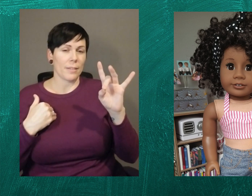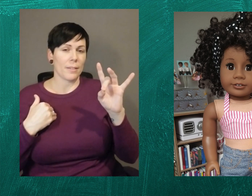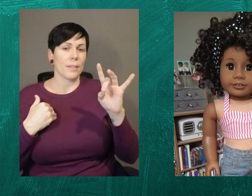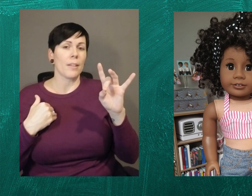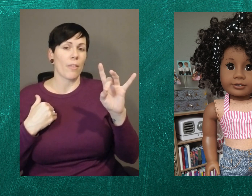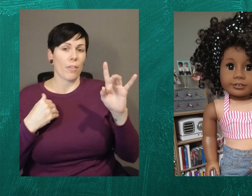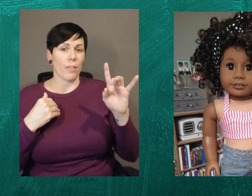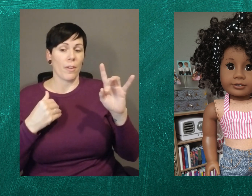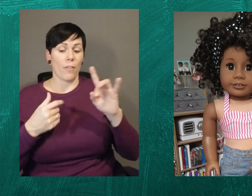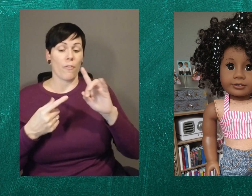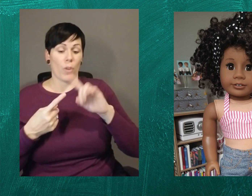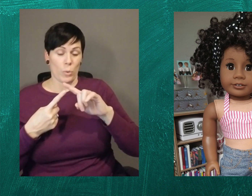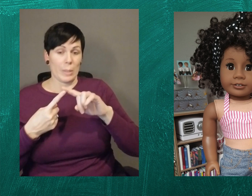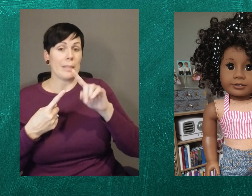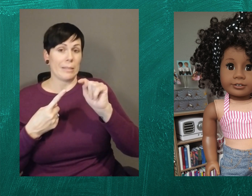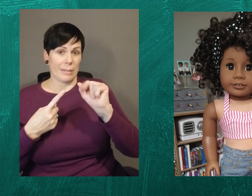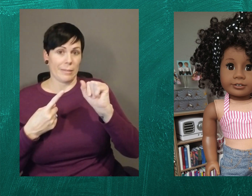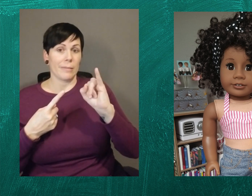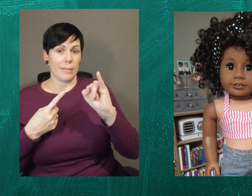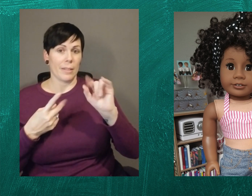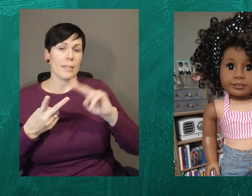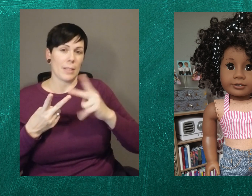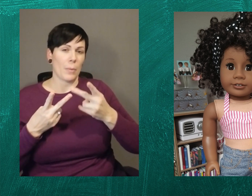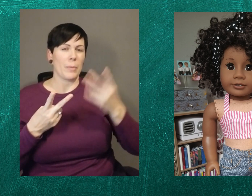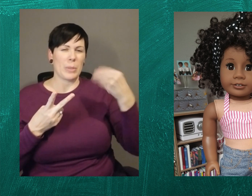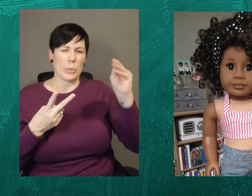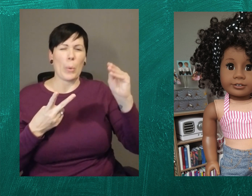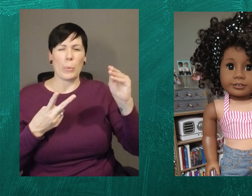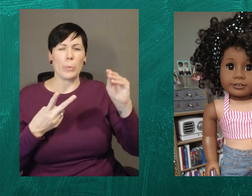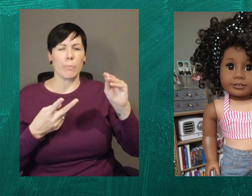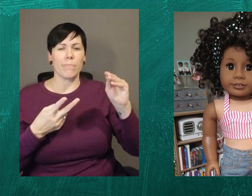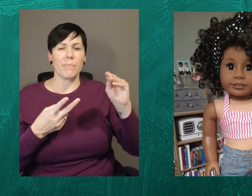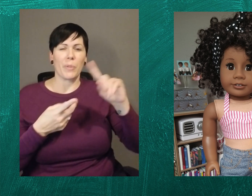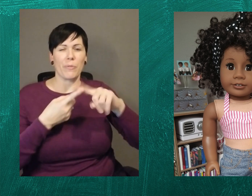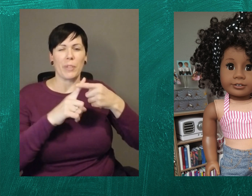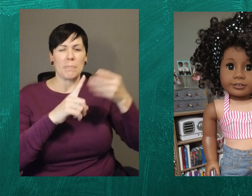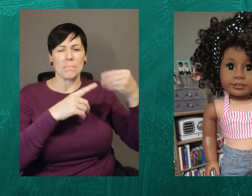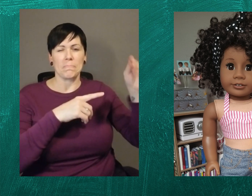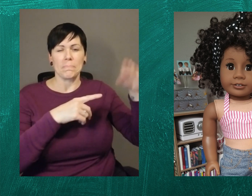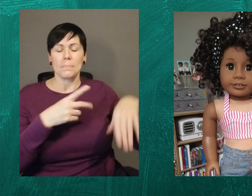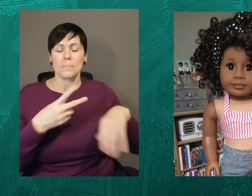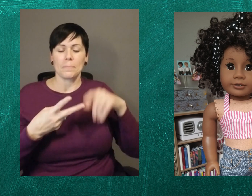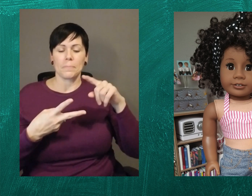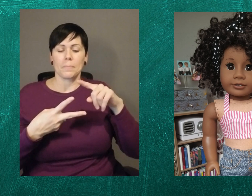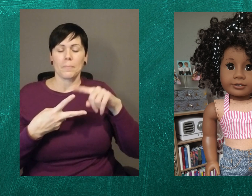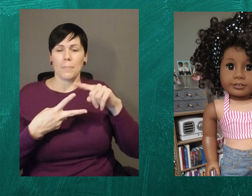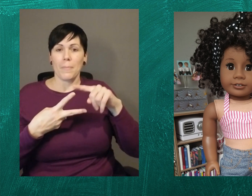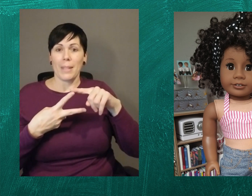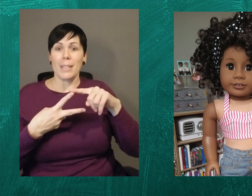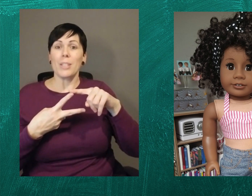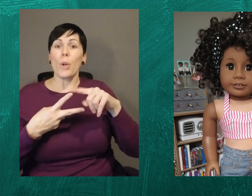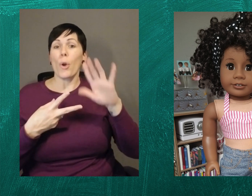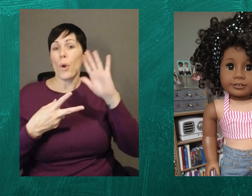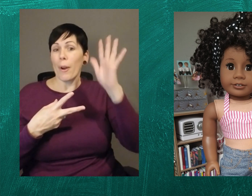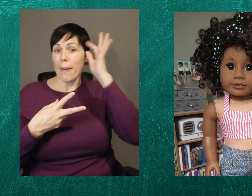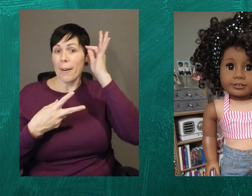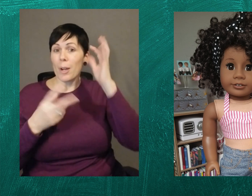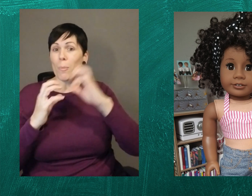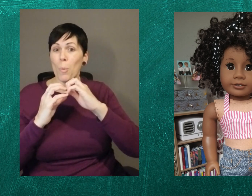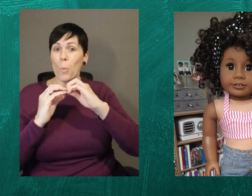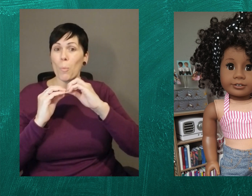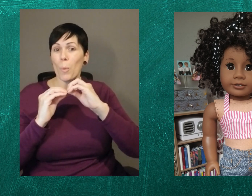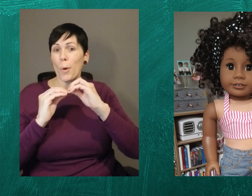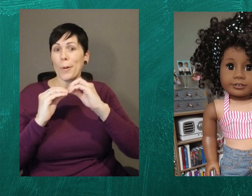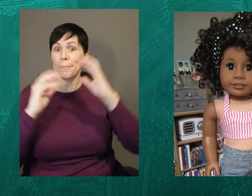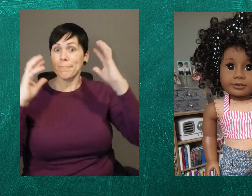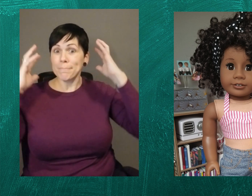selling the second one to a friend, but our 58 has fuller hair than most because I separated all of the